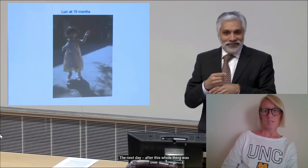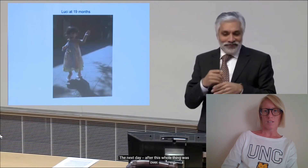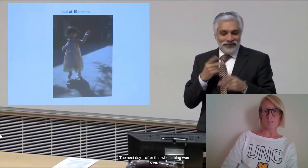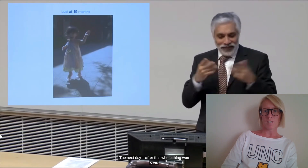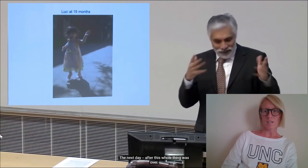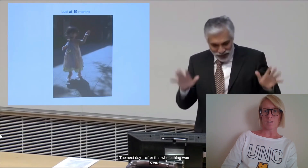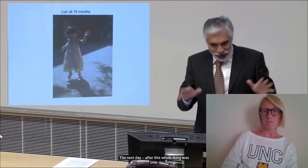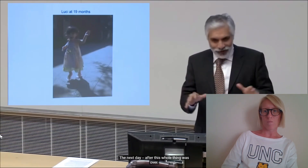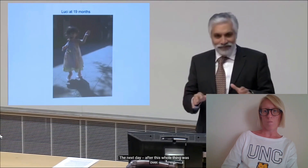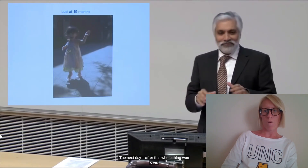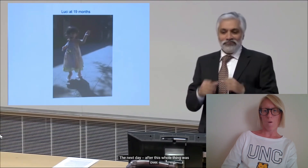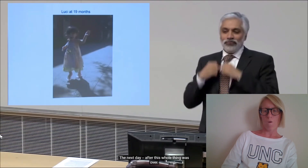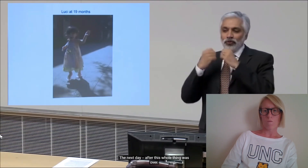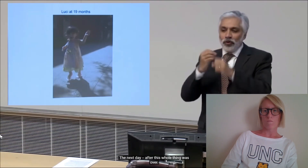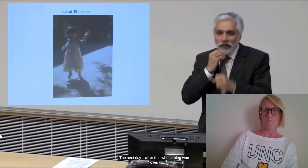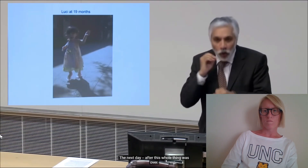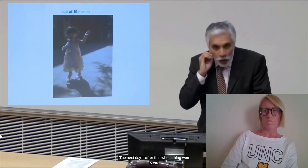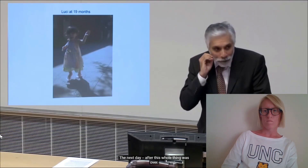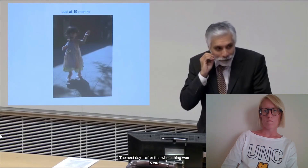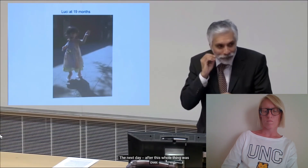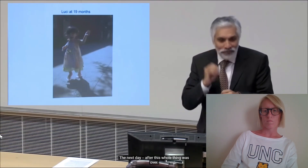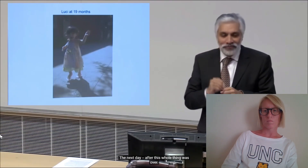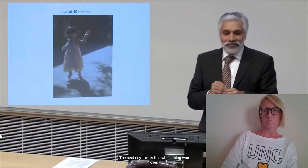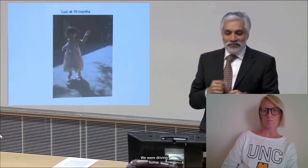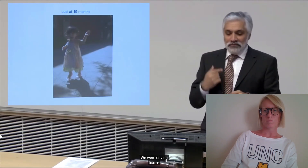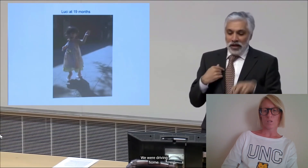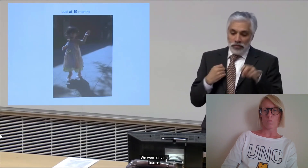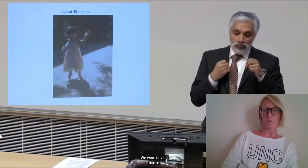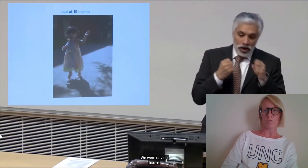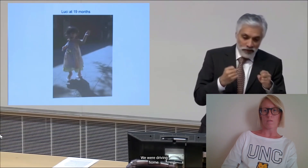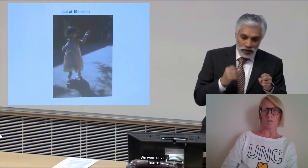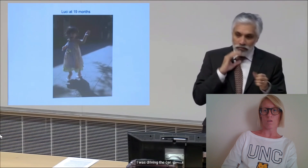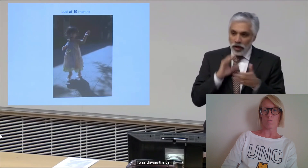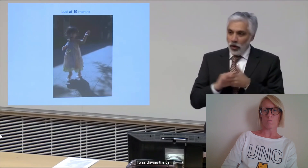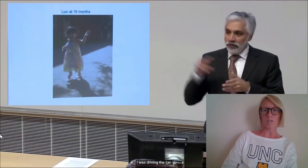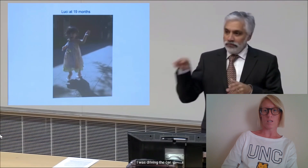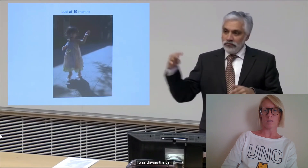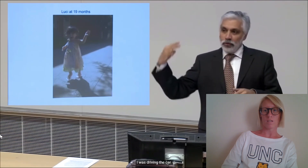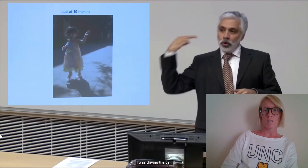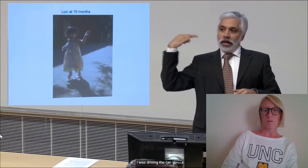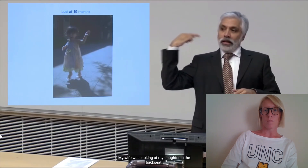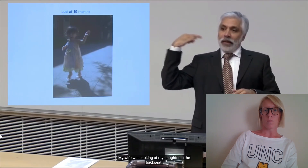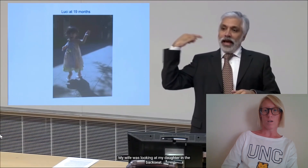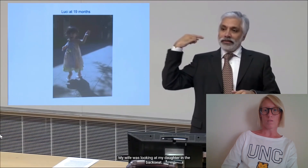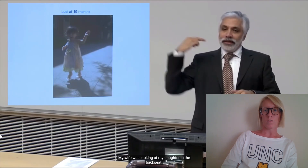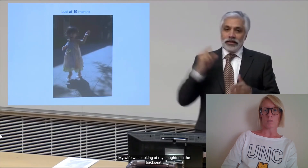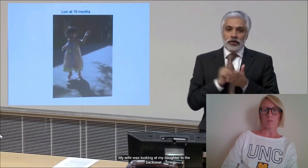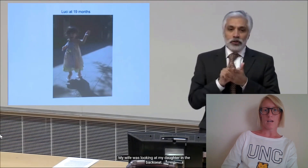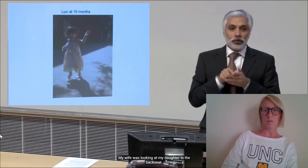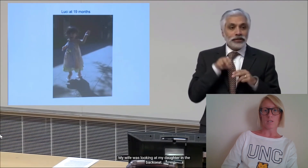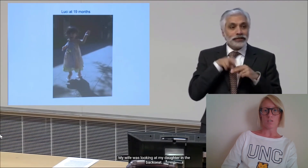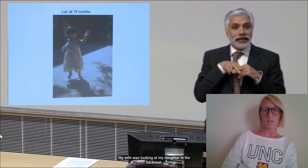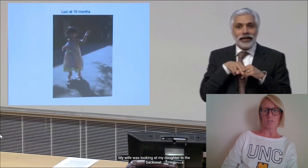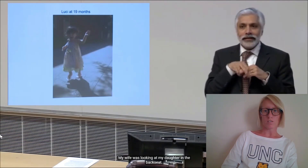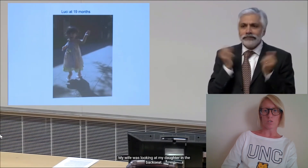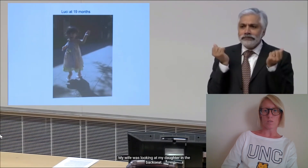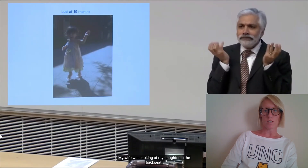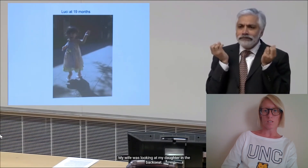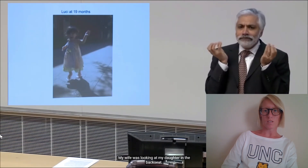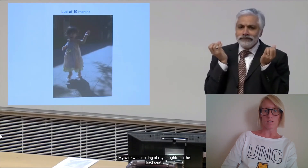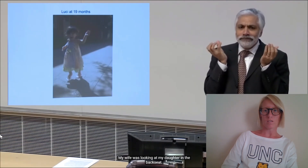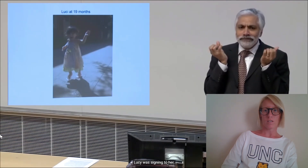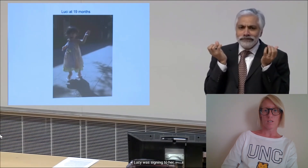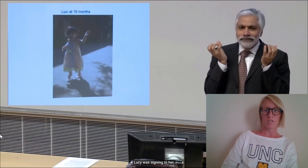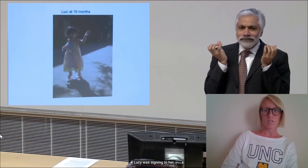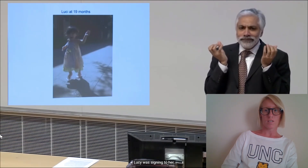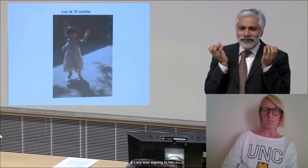The next day, after this whole thing was over, we were driving home. I was driving the car. My wife was looking at my daughter in the